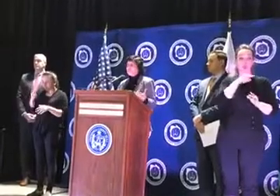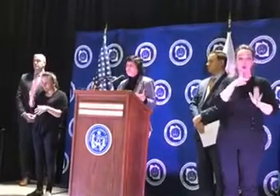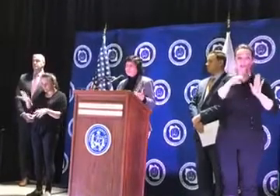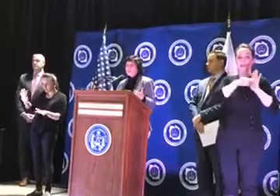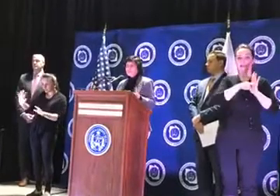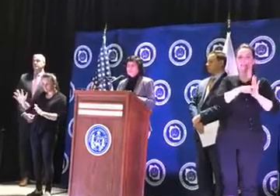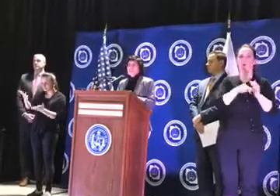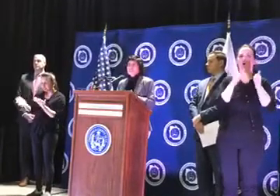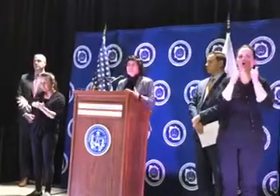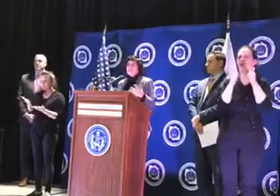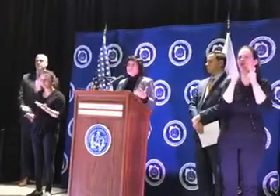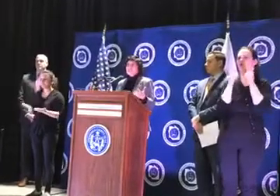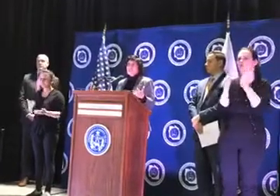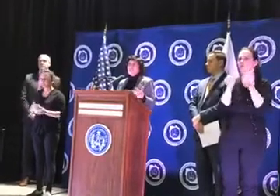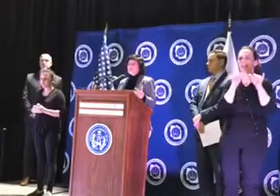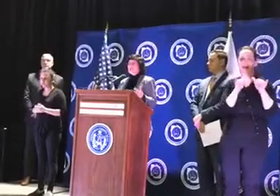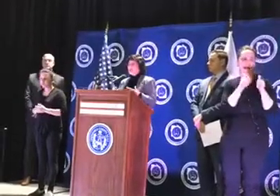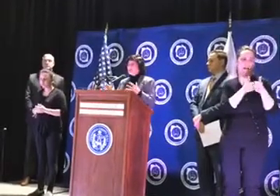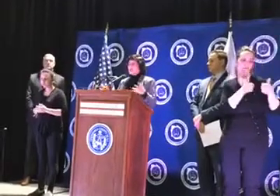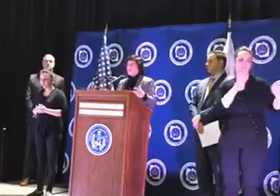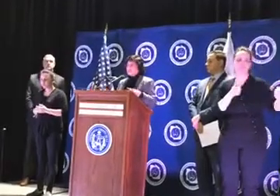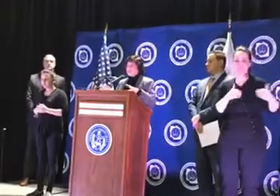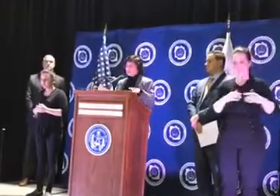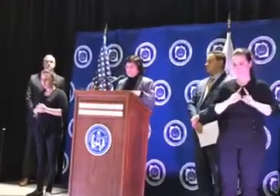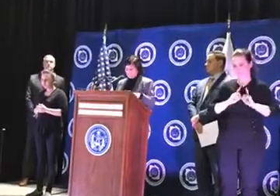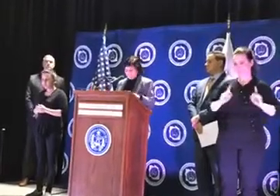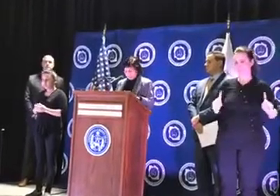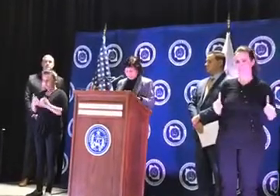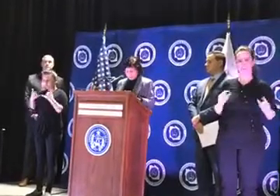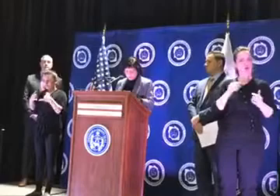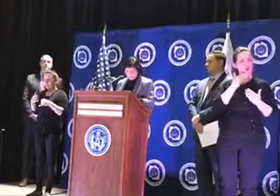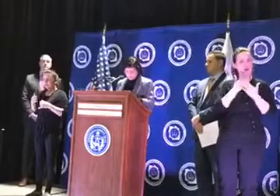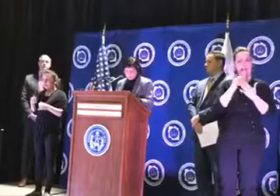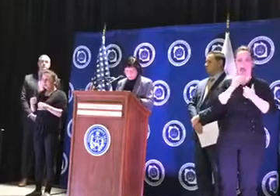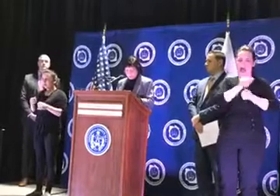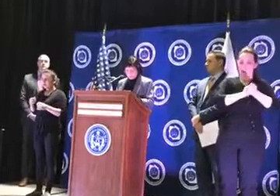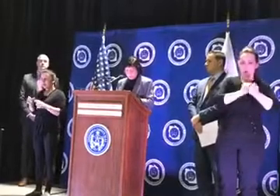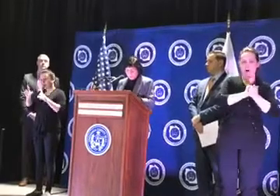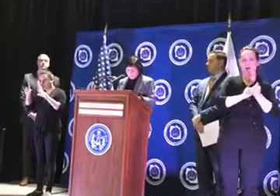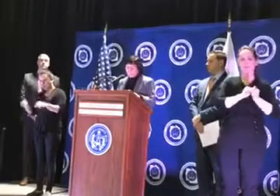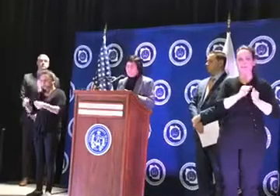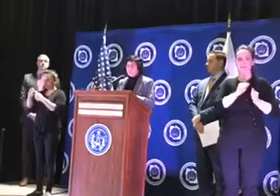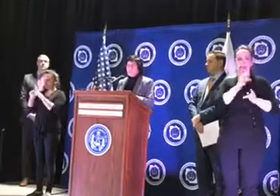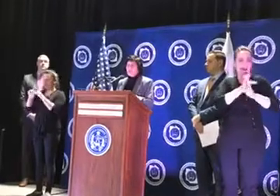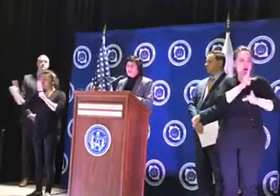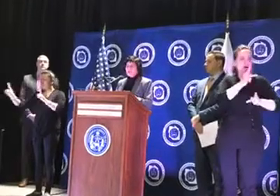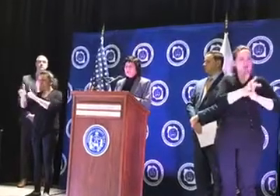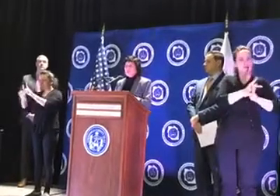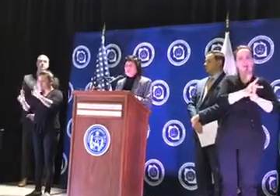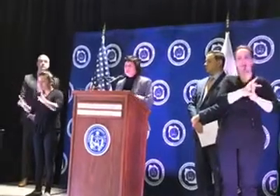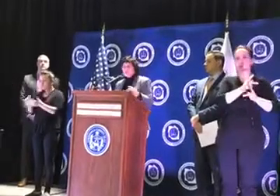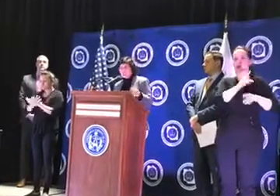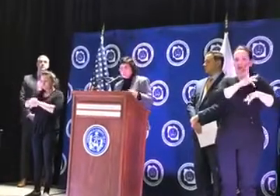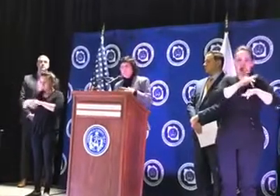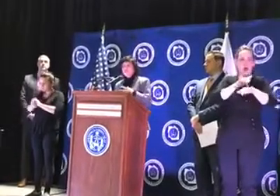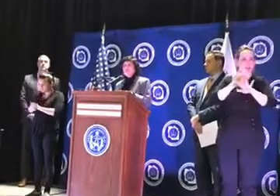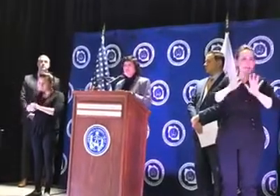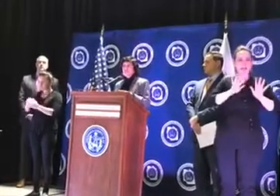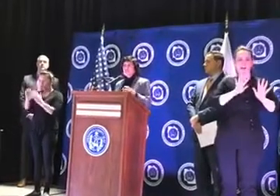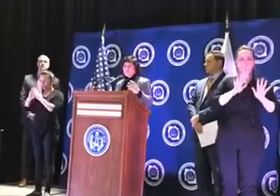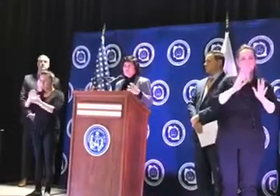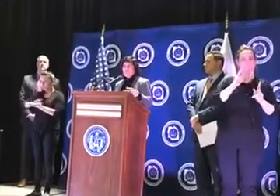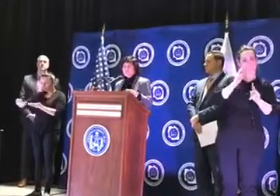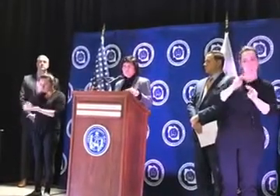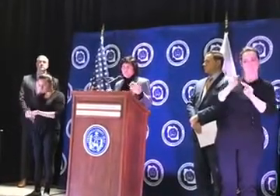personal protective measures, as well as the environmental cleaning and everything which you're supposed to do. The one other part which we will continue to